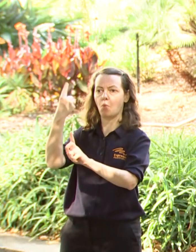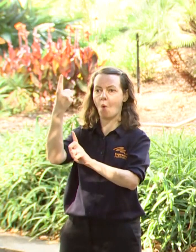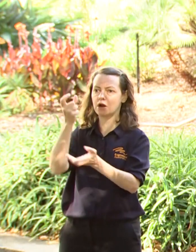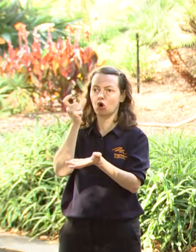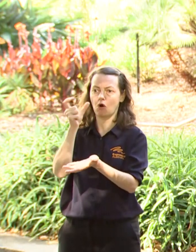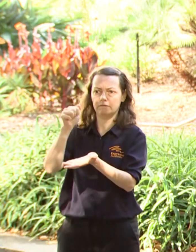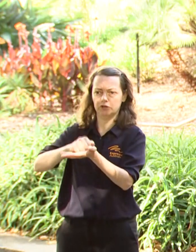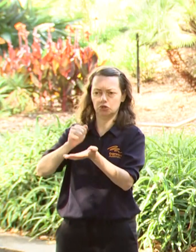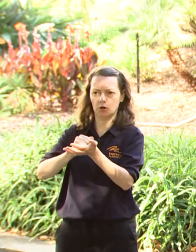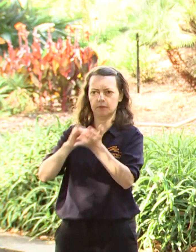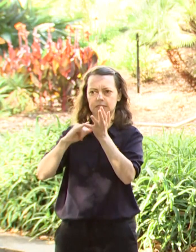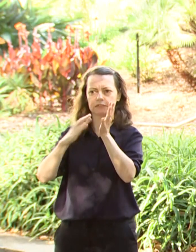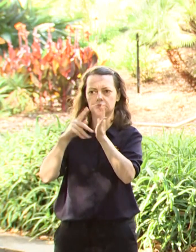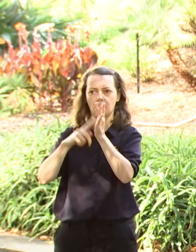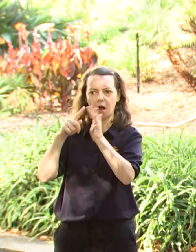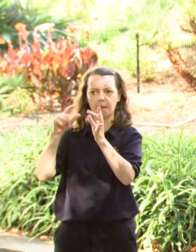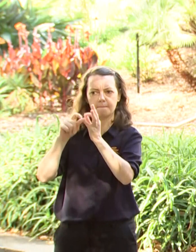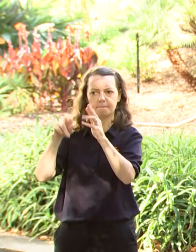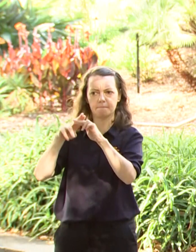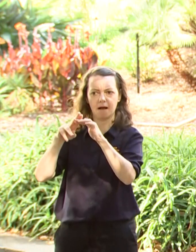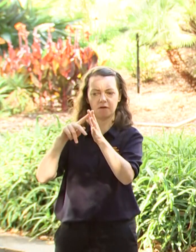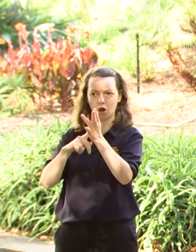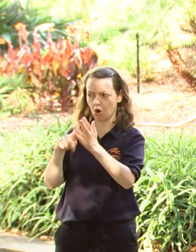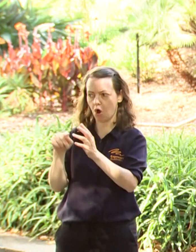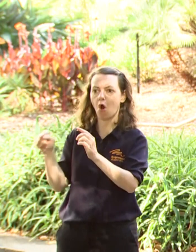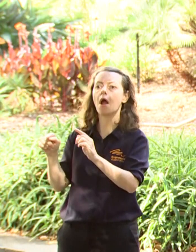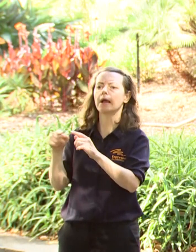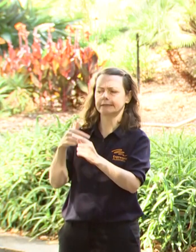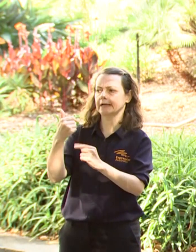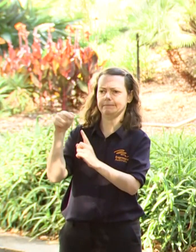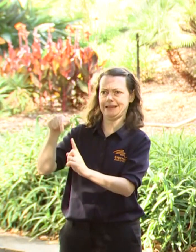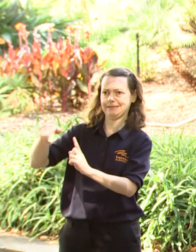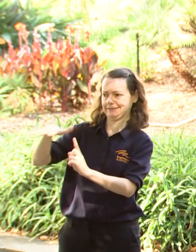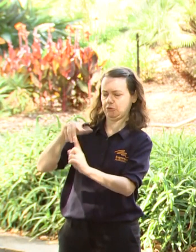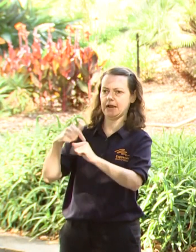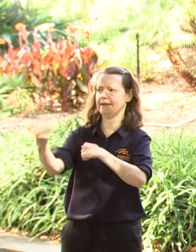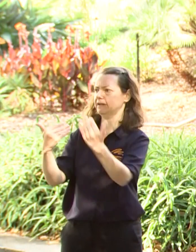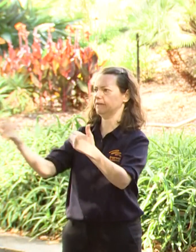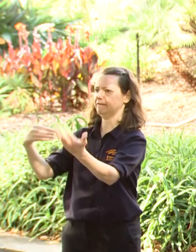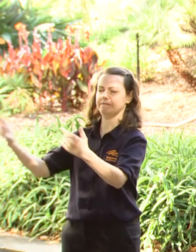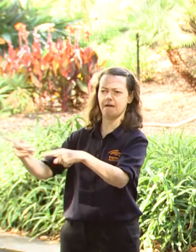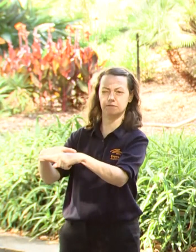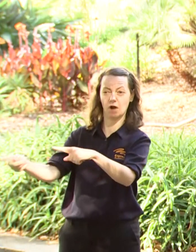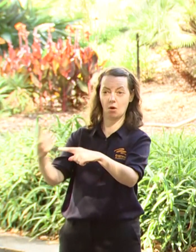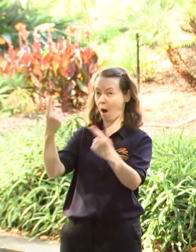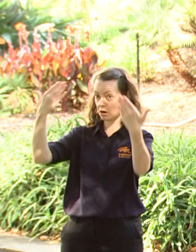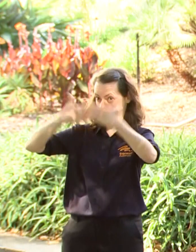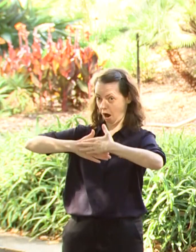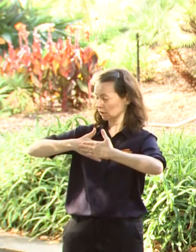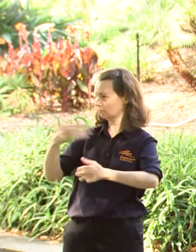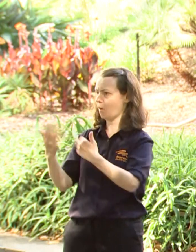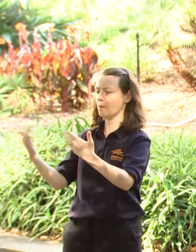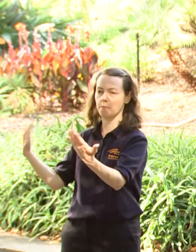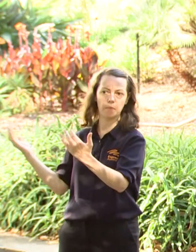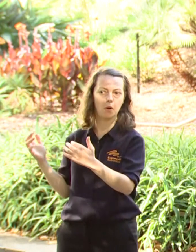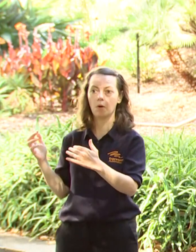cafe, and then family visits and different chains of transmission within that one evening where people were at that, or one